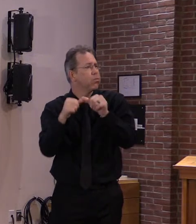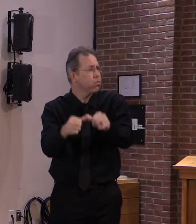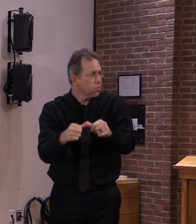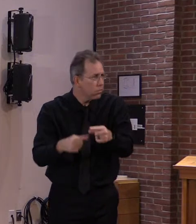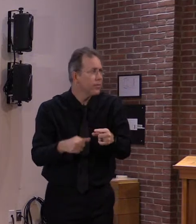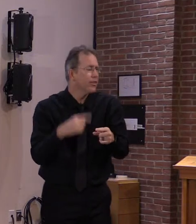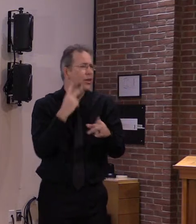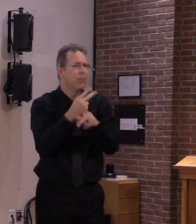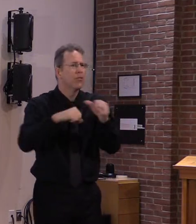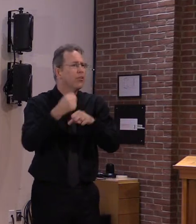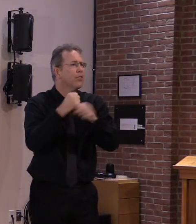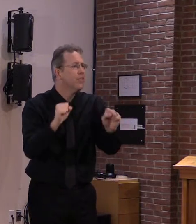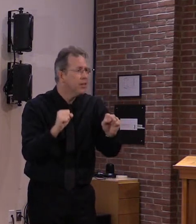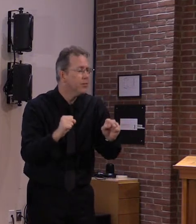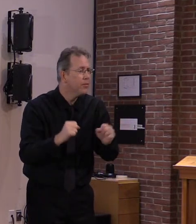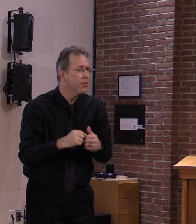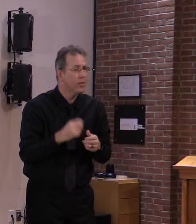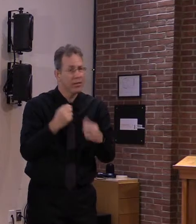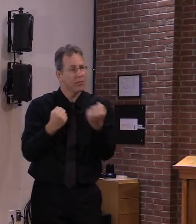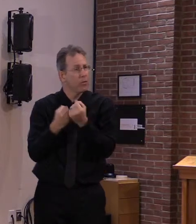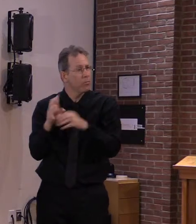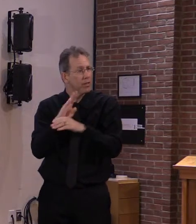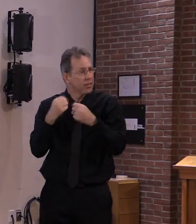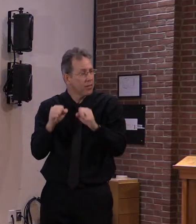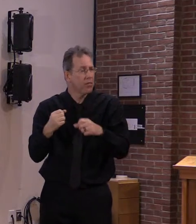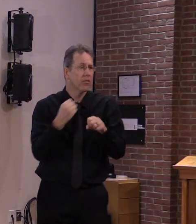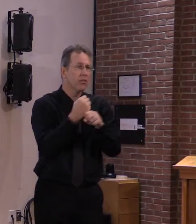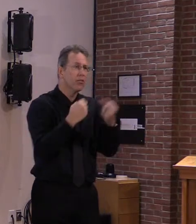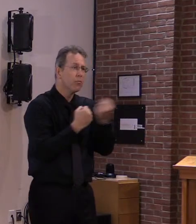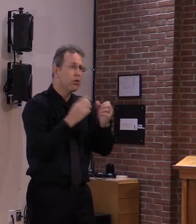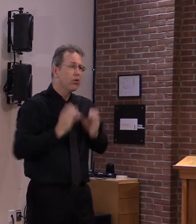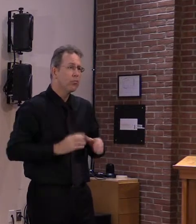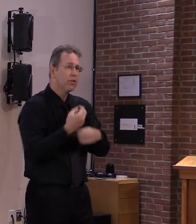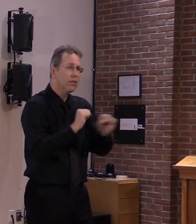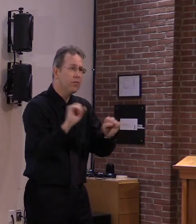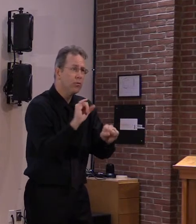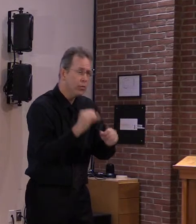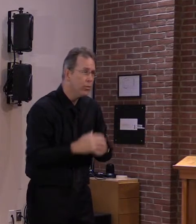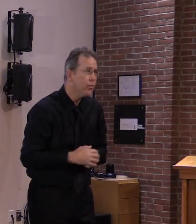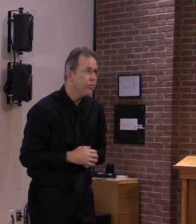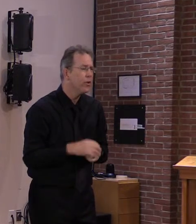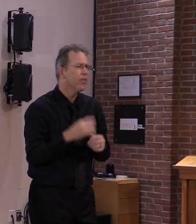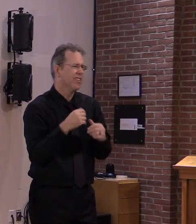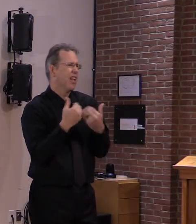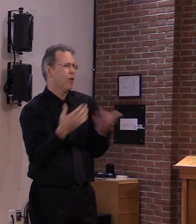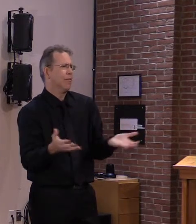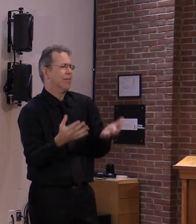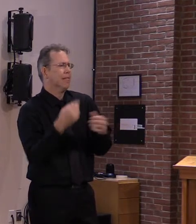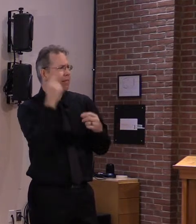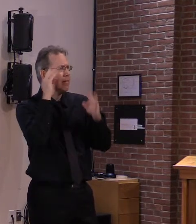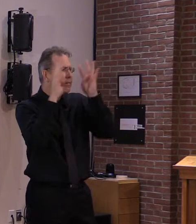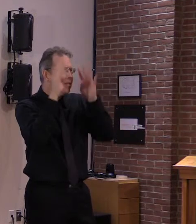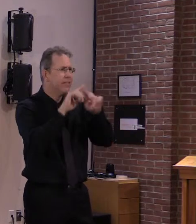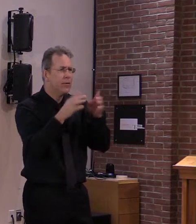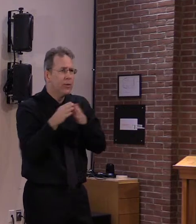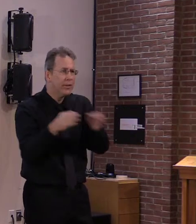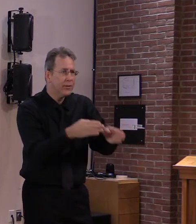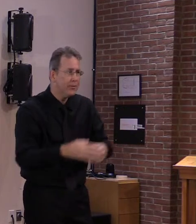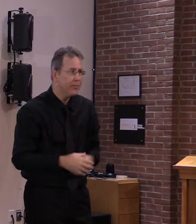another. And that is by continuing to avoid gatherings of any sort, especially